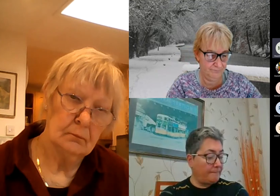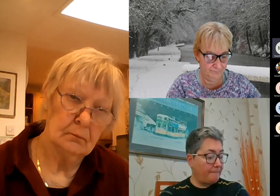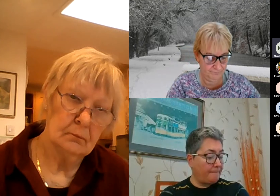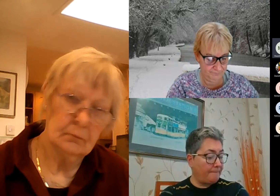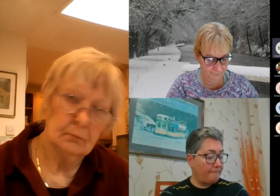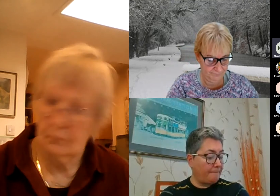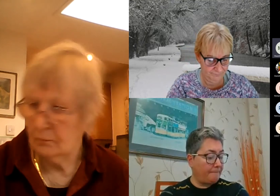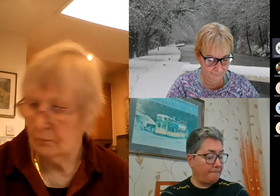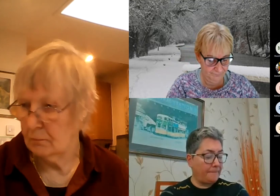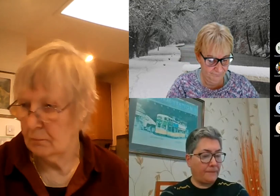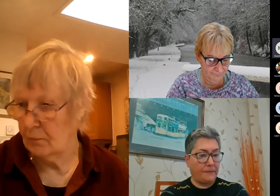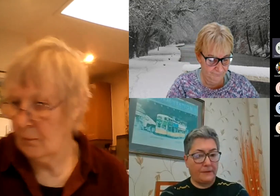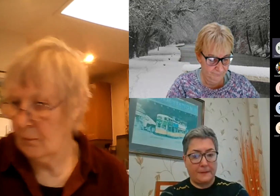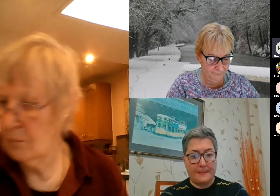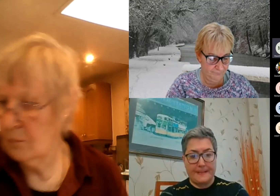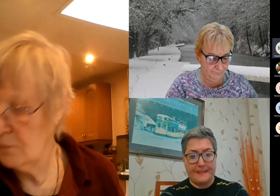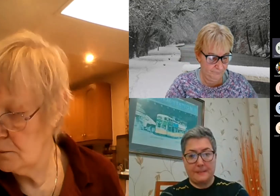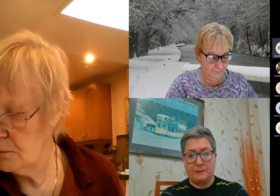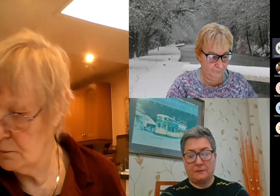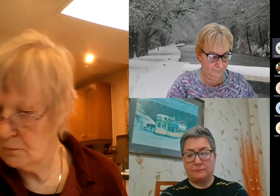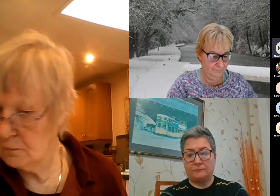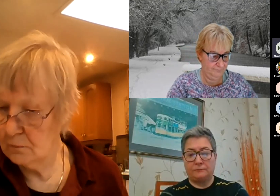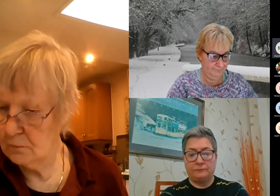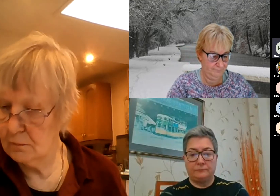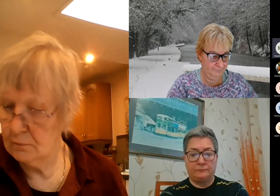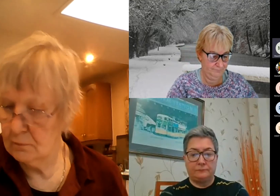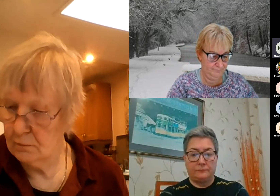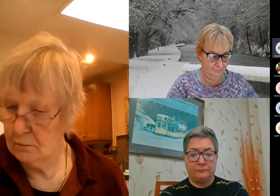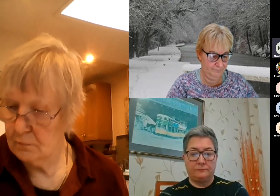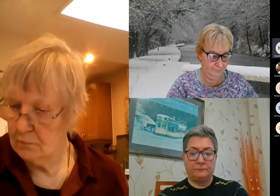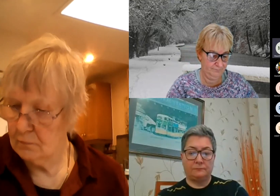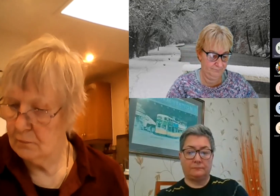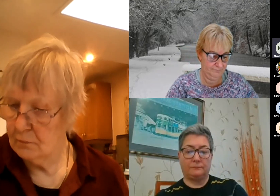legislation being in place. Employers do tend to be